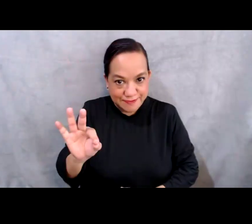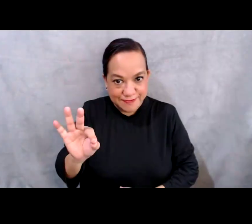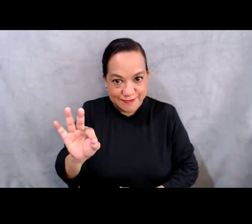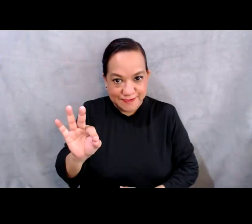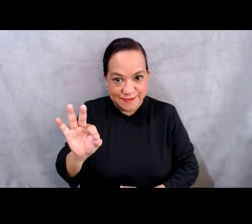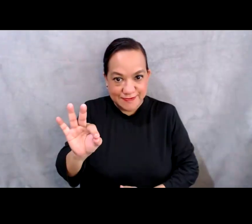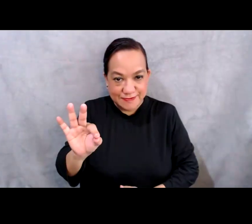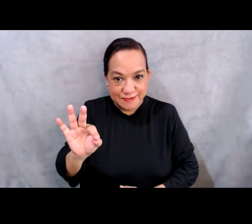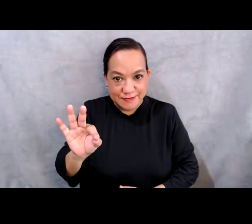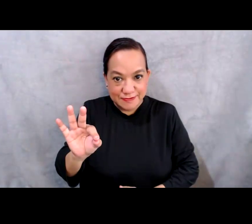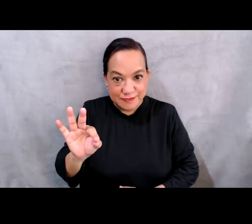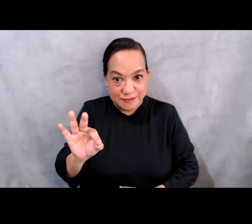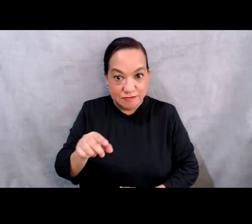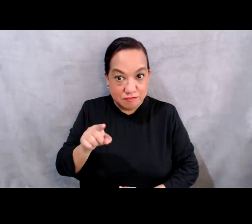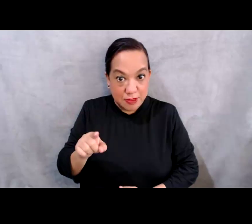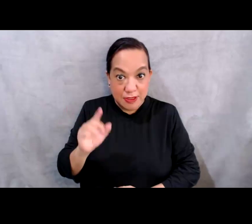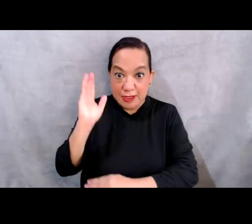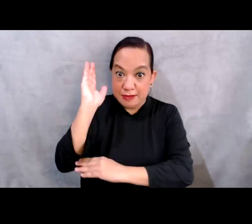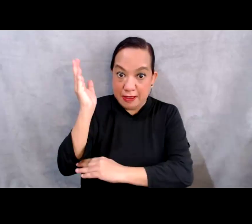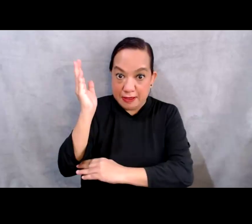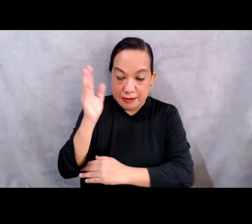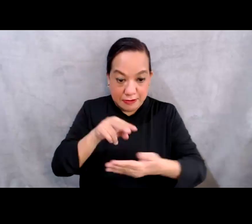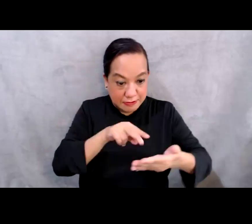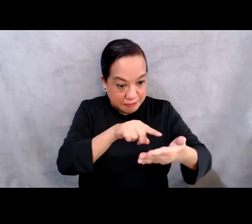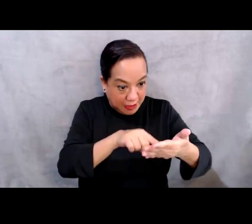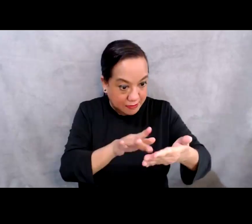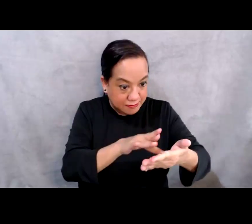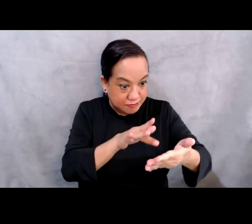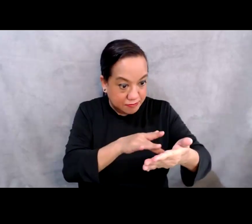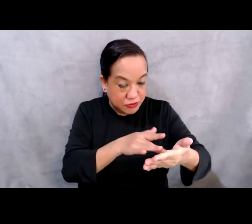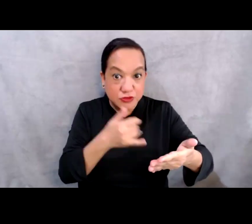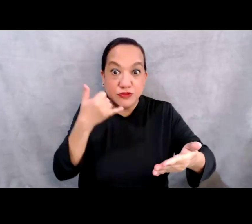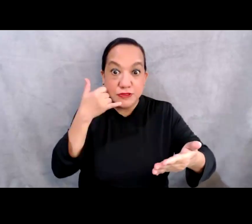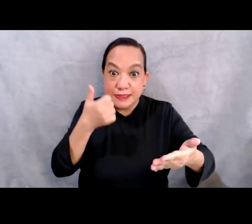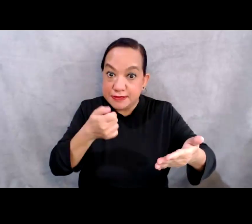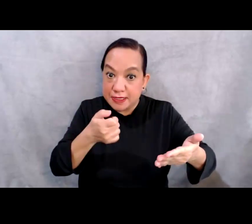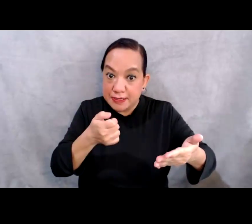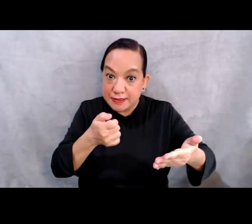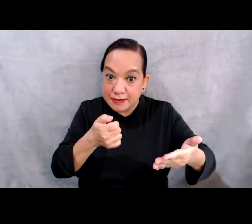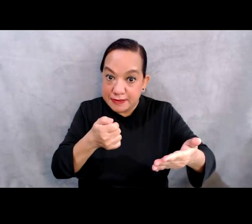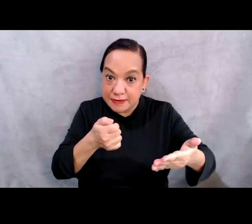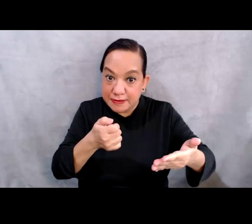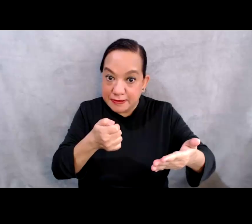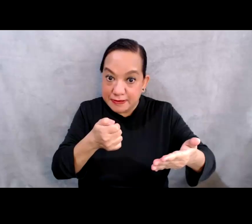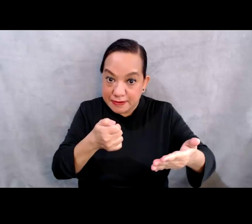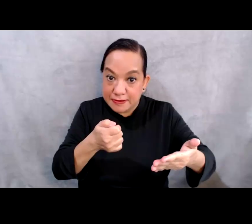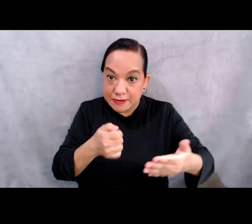smartphone, a tablet, or a laptop computer with you, you can launch your internet browser and enter